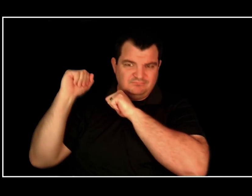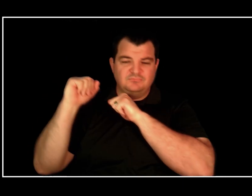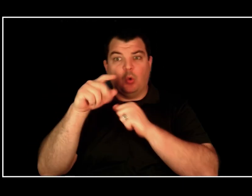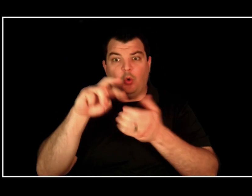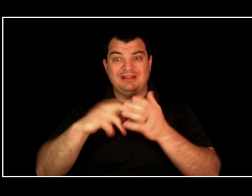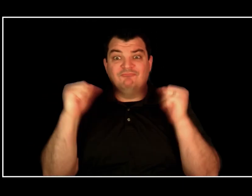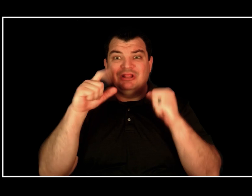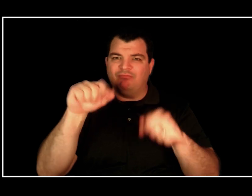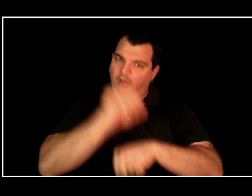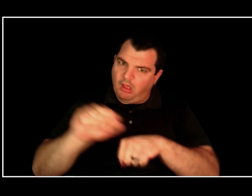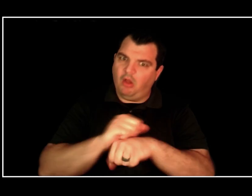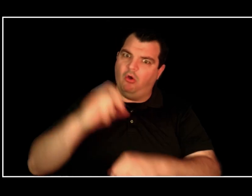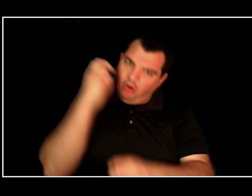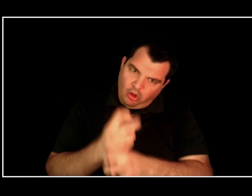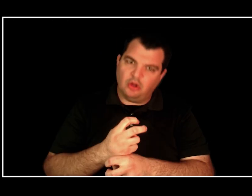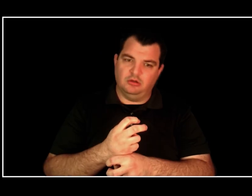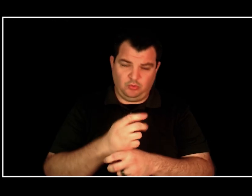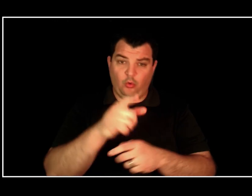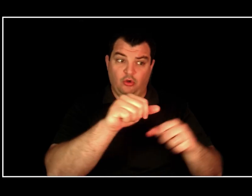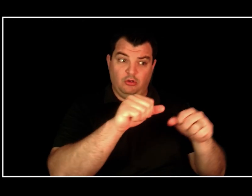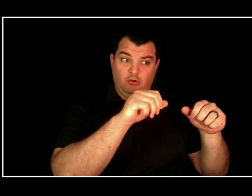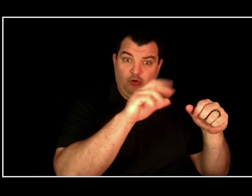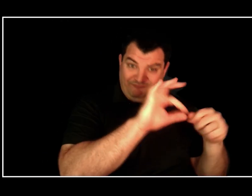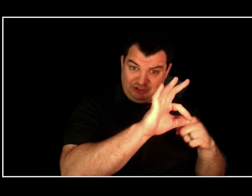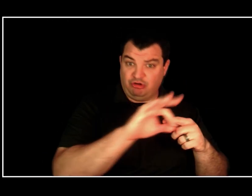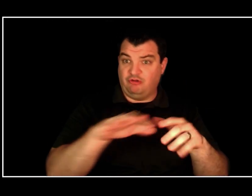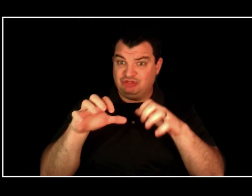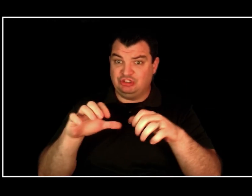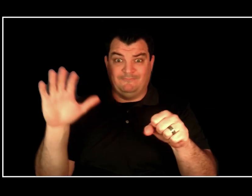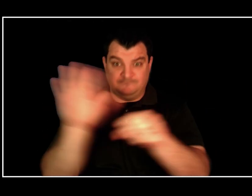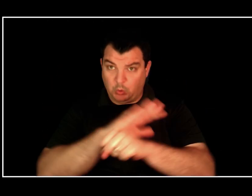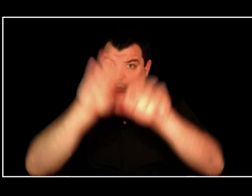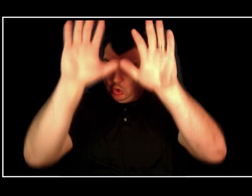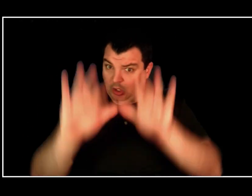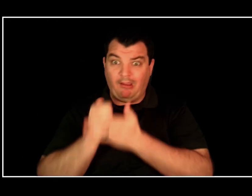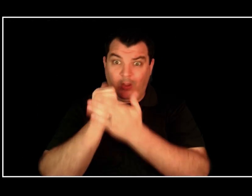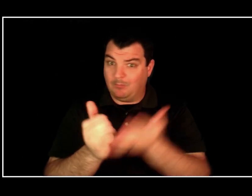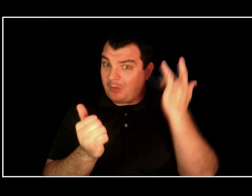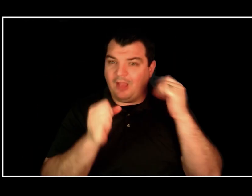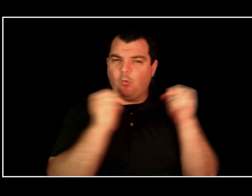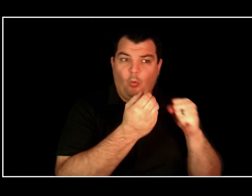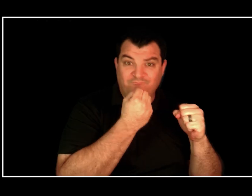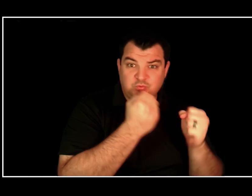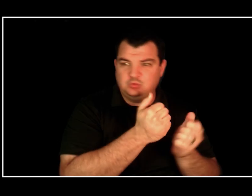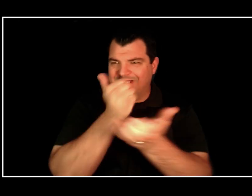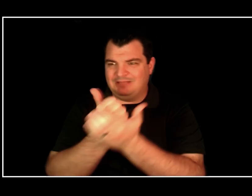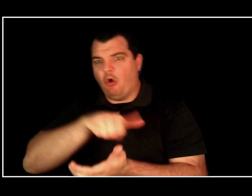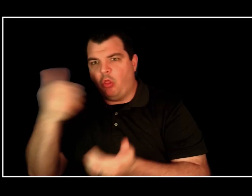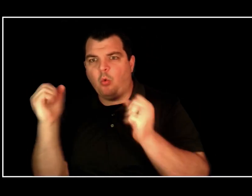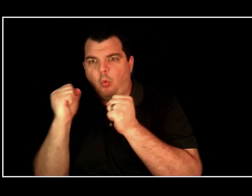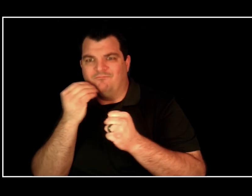fridge has to work harder. Keep your fridge and freezer fairly full. Cold food helps keep other food